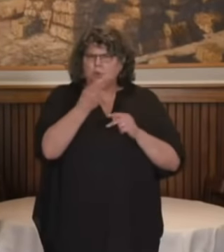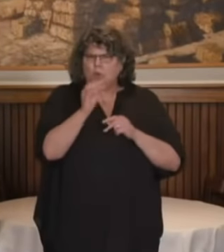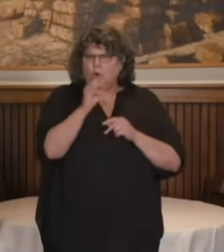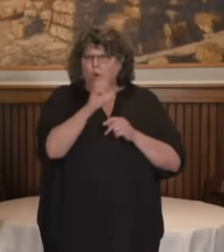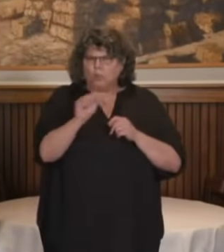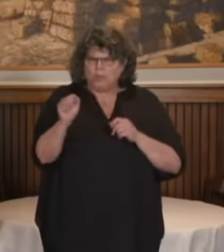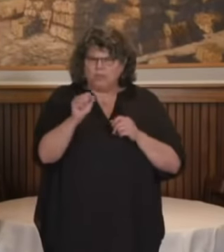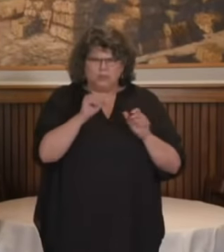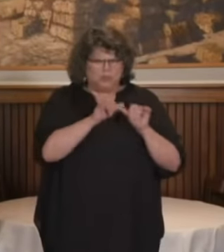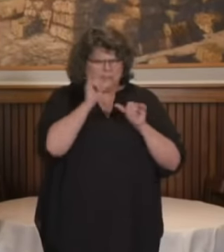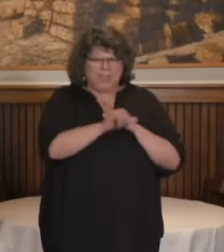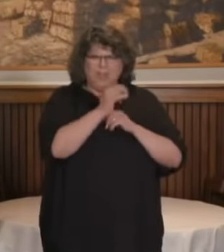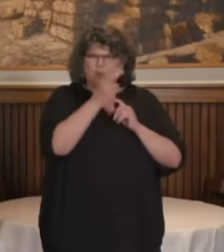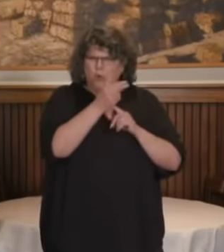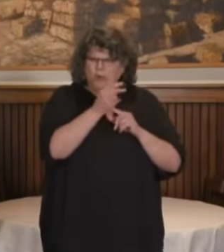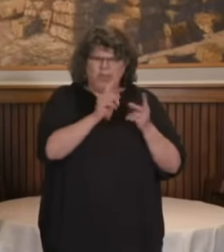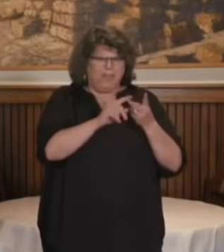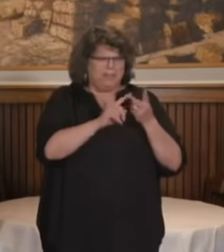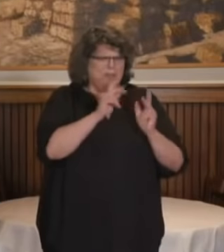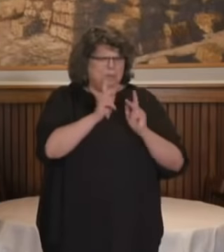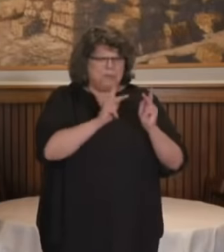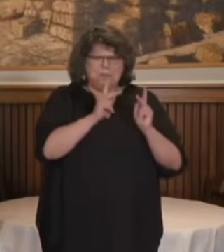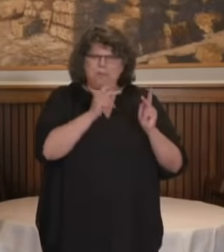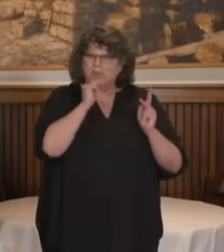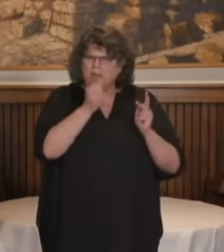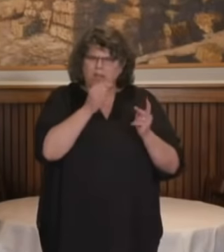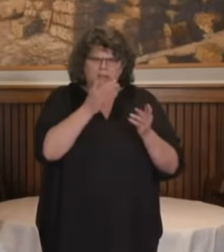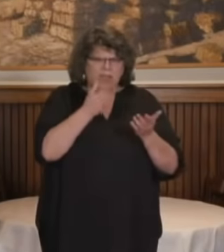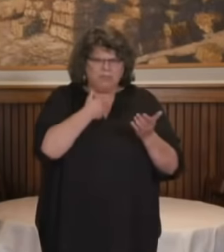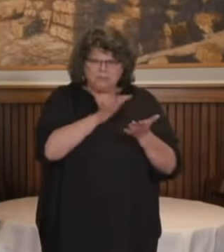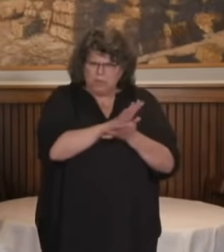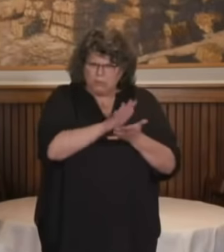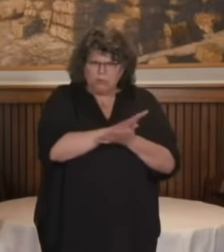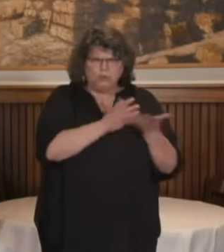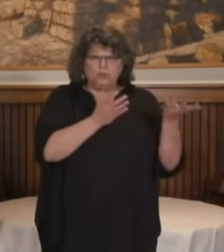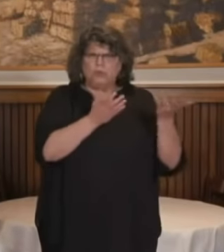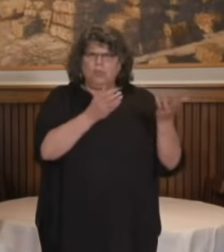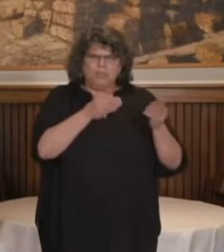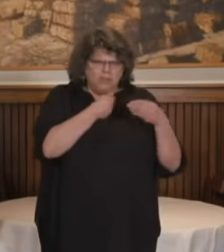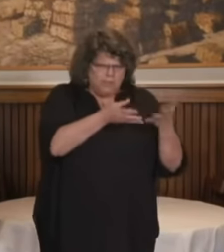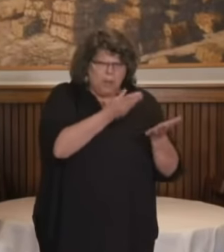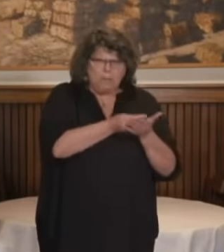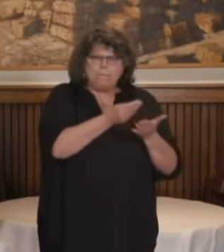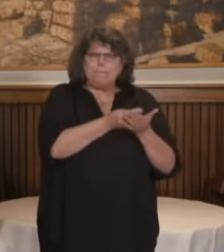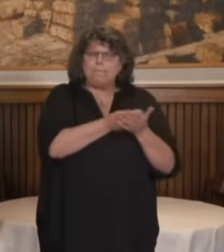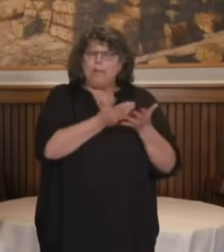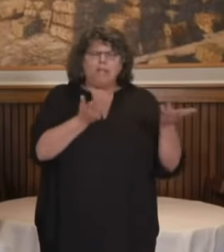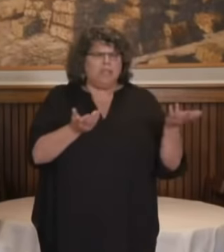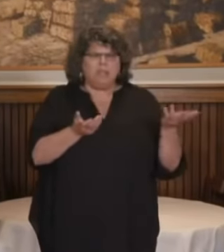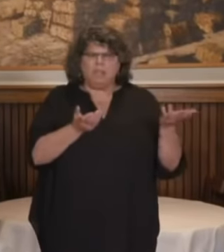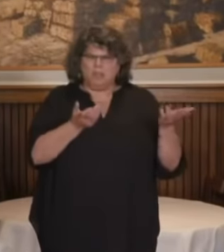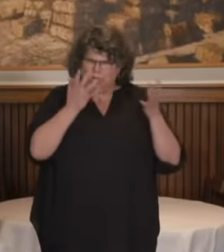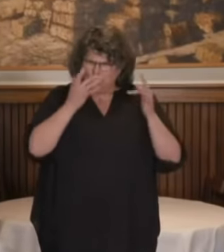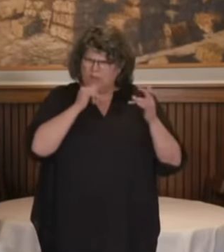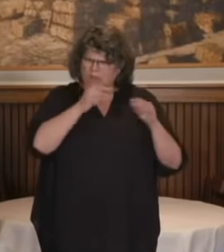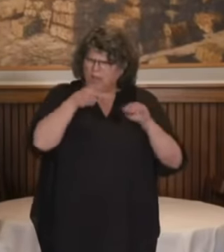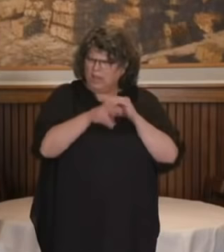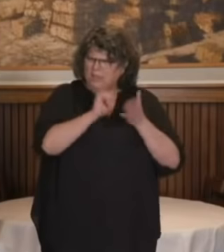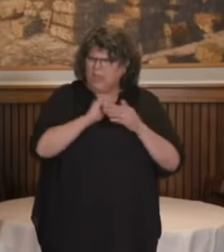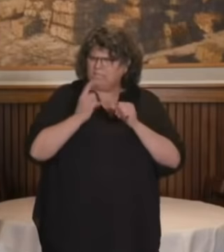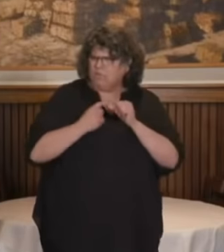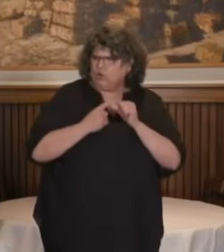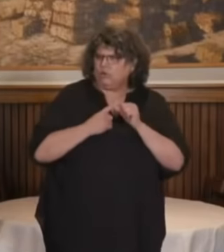first responders? The magnitude of those budgets, specifically as relates to providing support for people regardless of their immigration